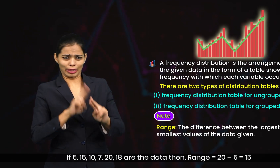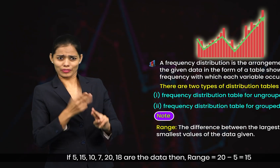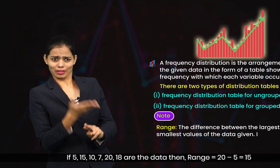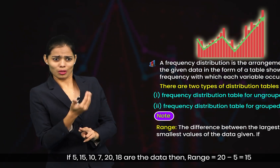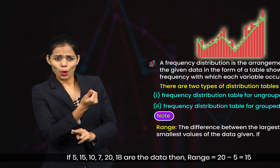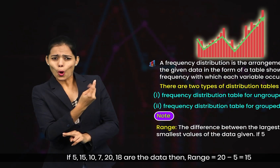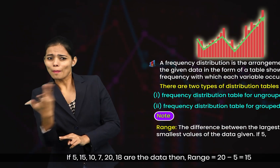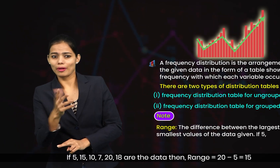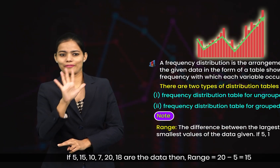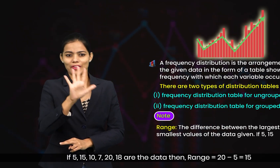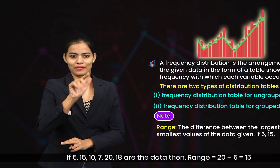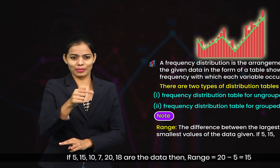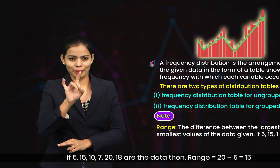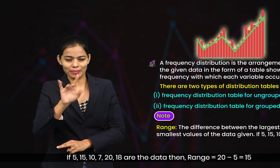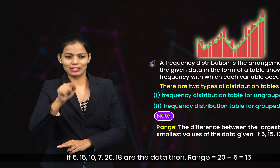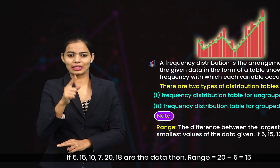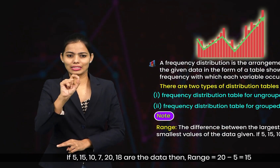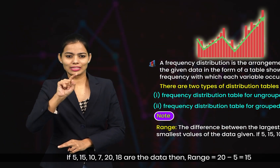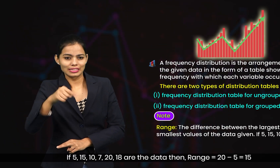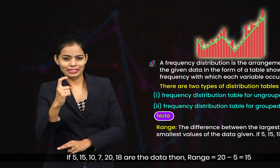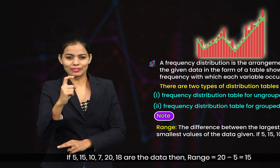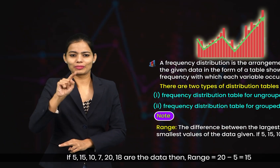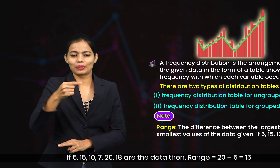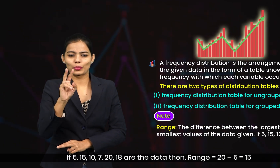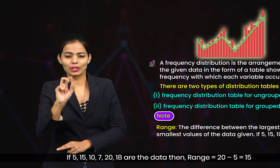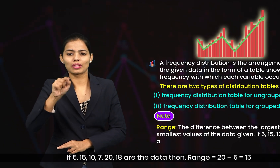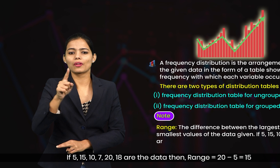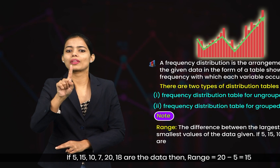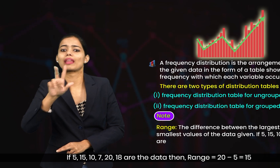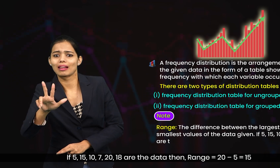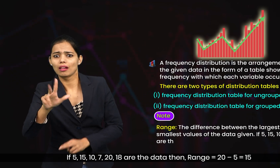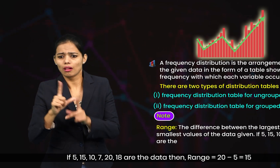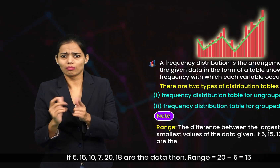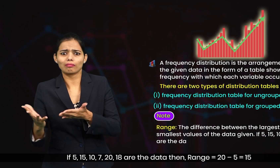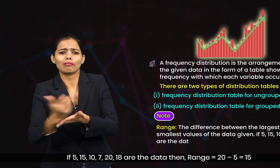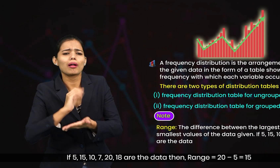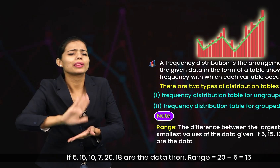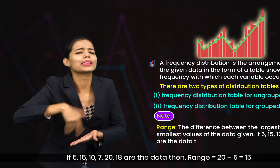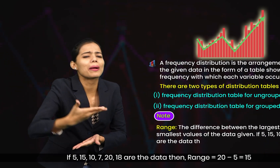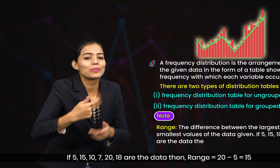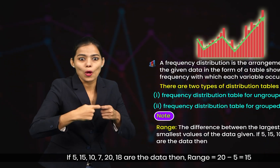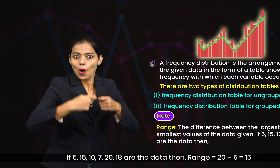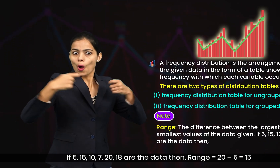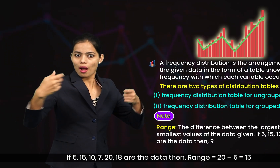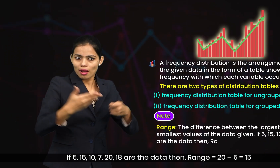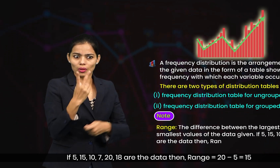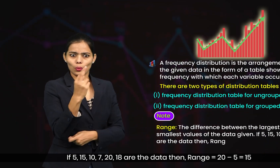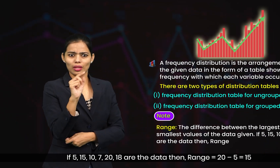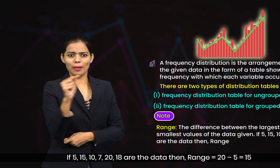If 5, 15, 10, 7, 20, 18 are the data, then range